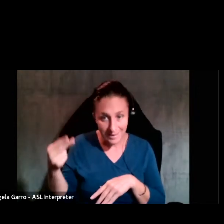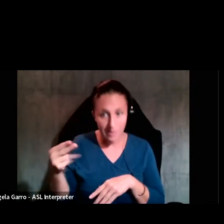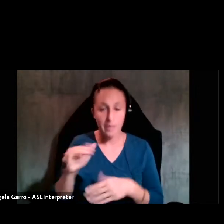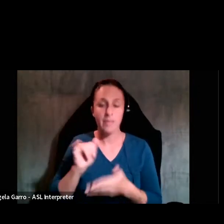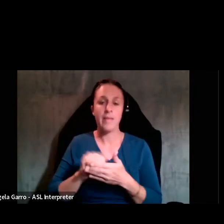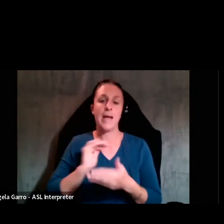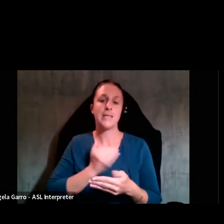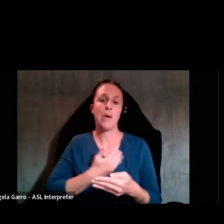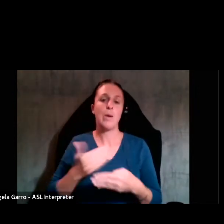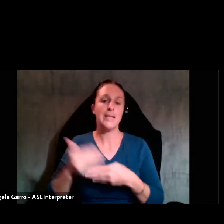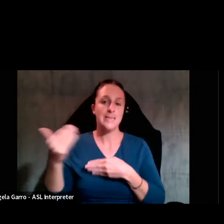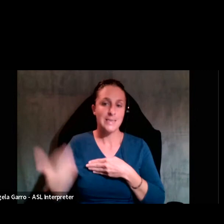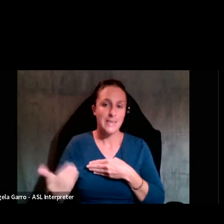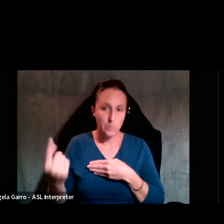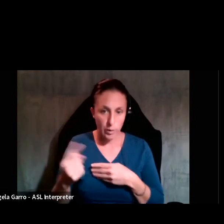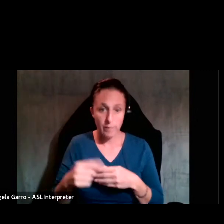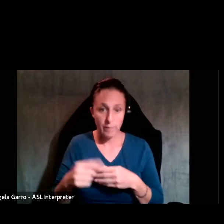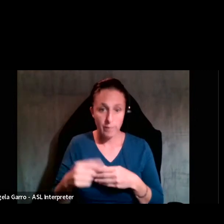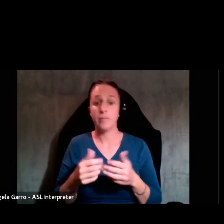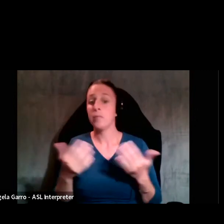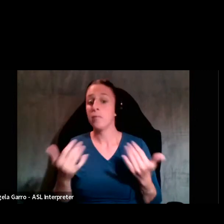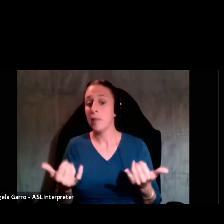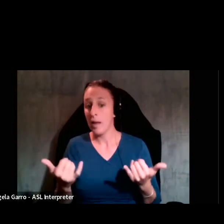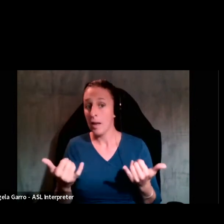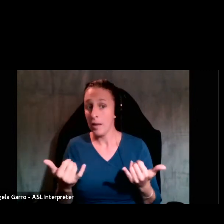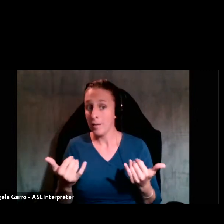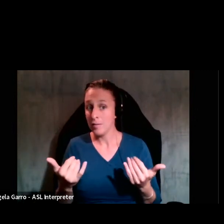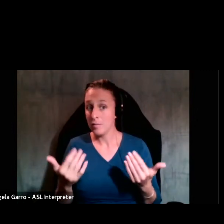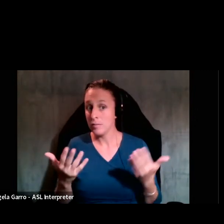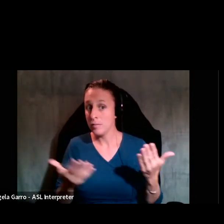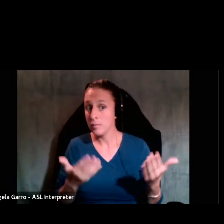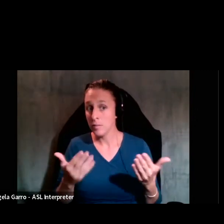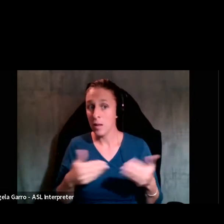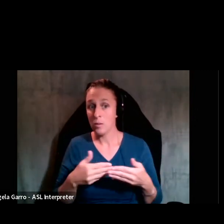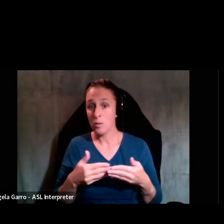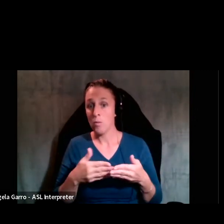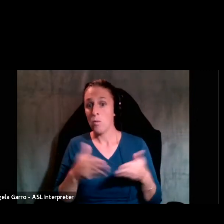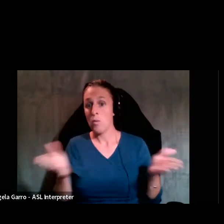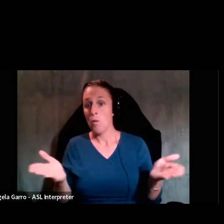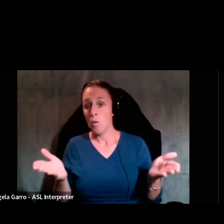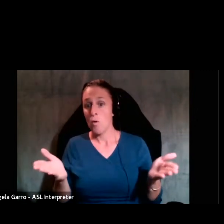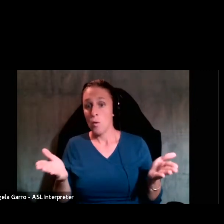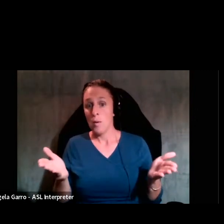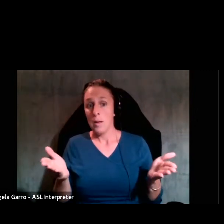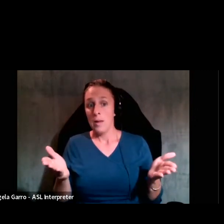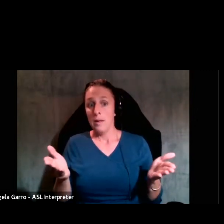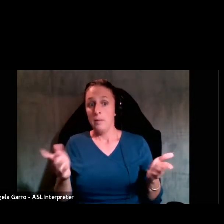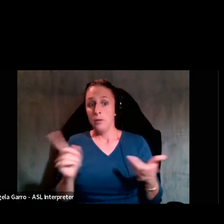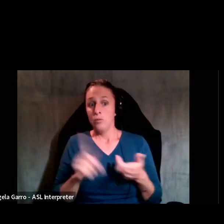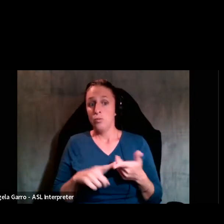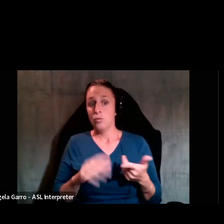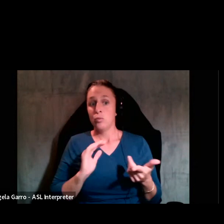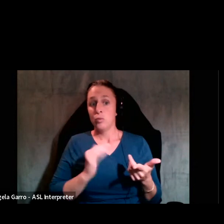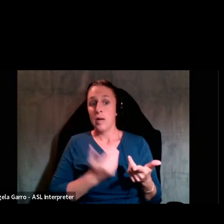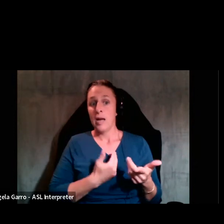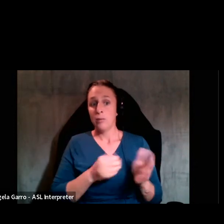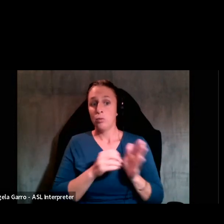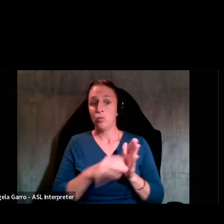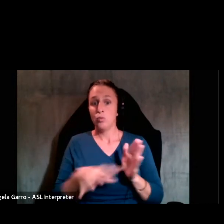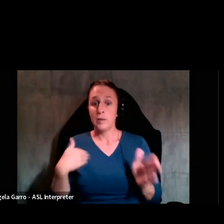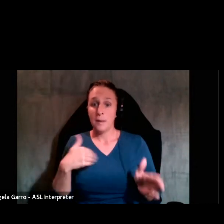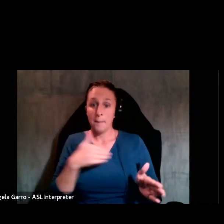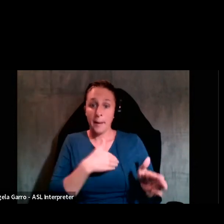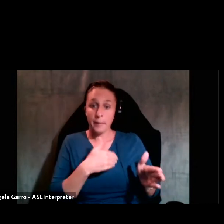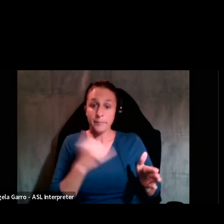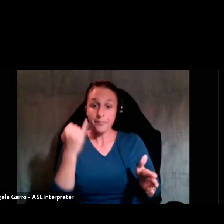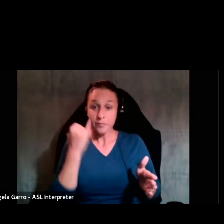one. So without further ado, I'm opening it up to our student members. If you guys have